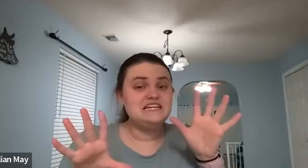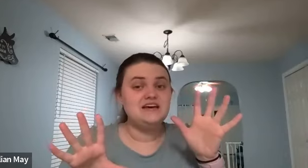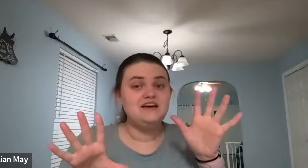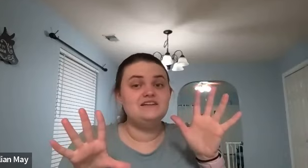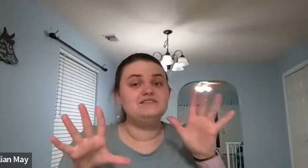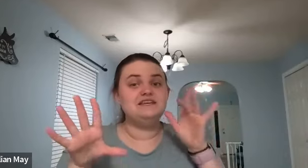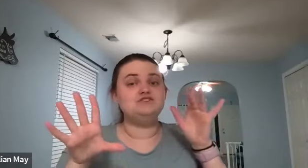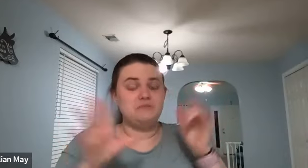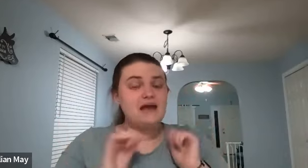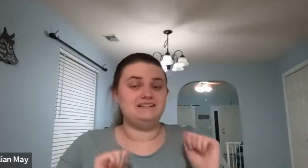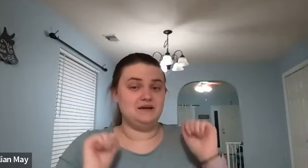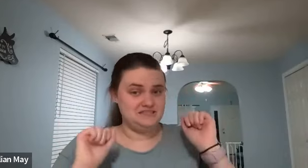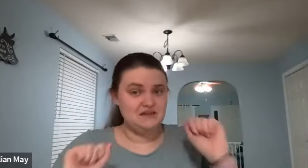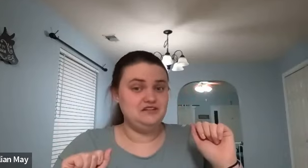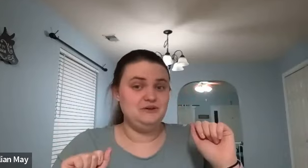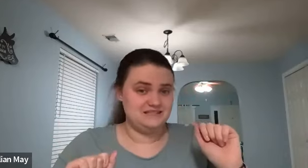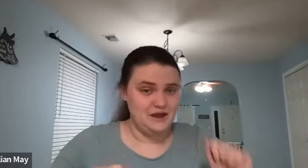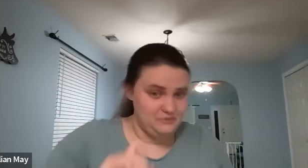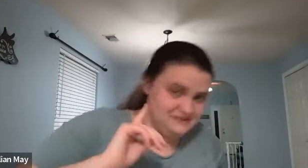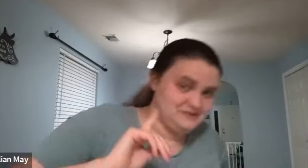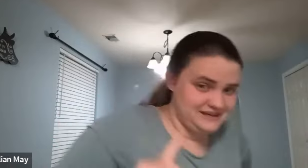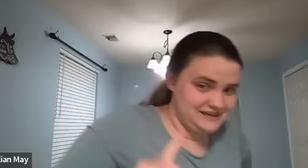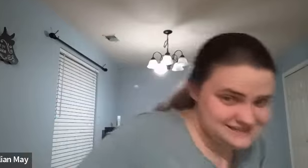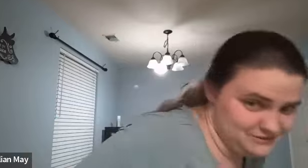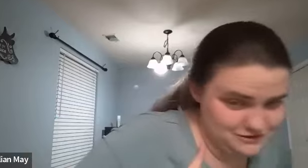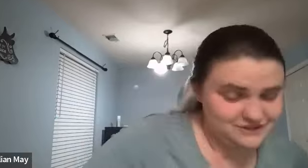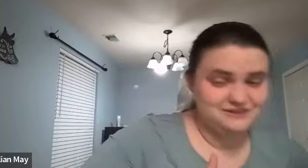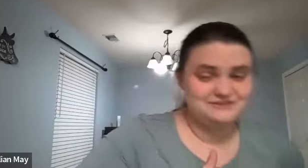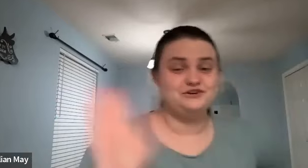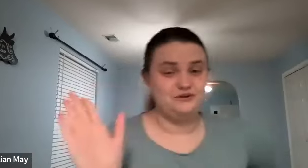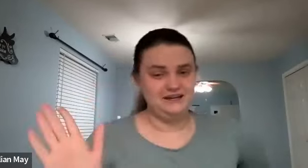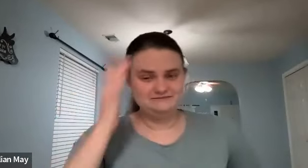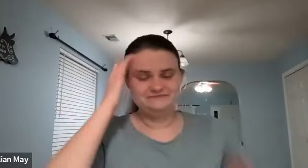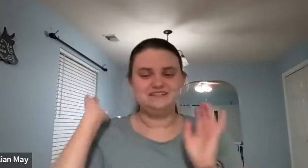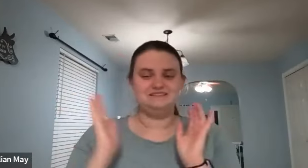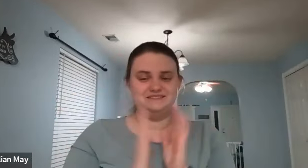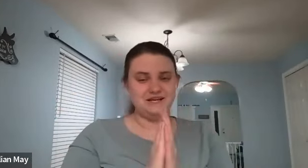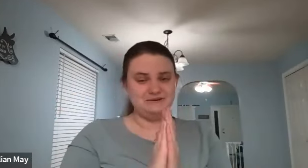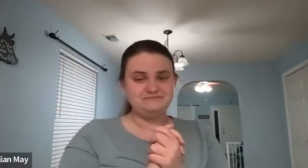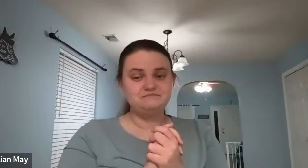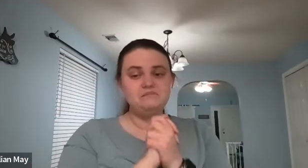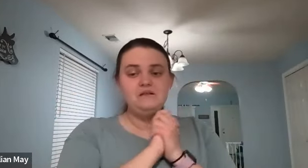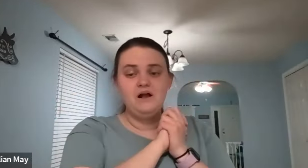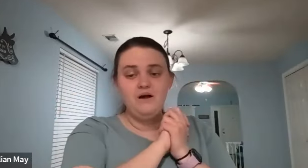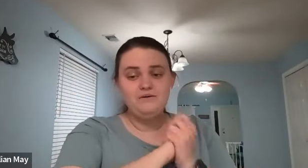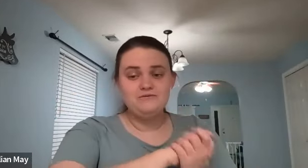see the dramaticness I was telling you guys about with little kids with those videos. They're great. So,